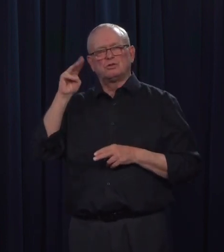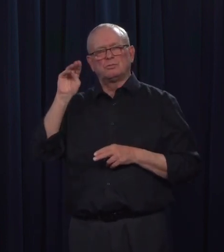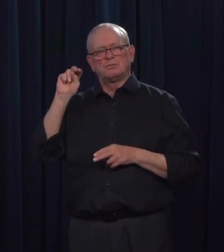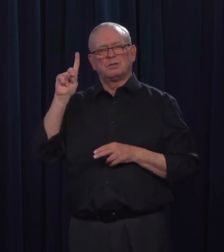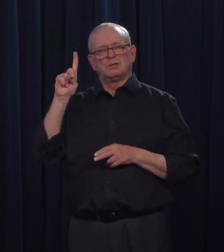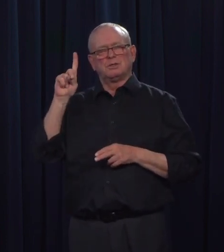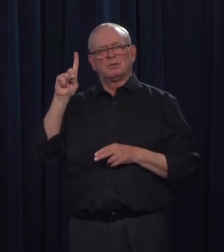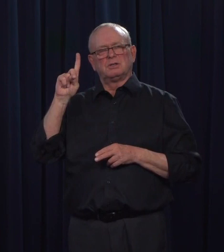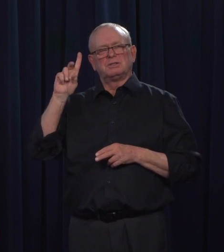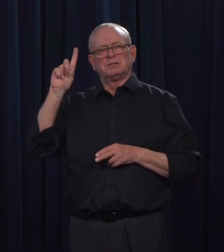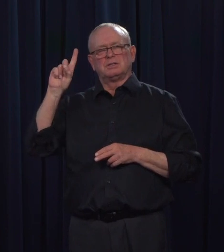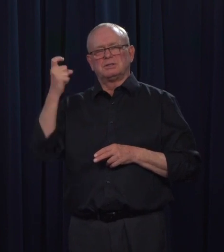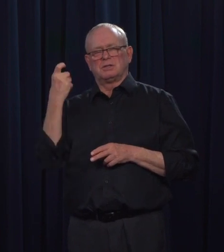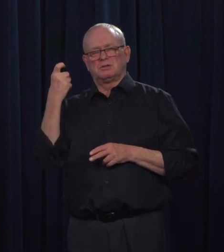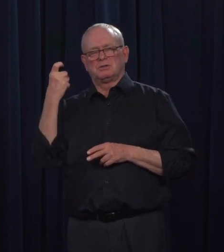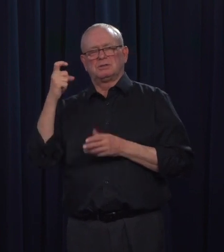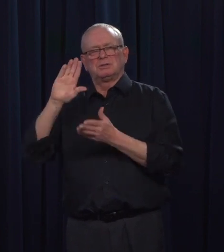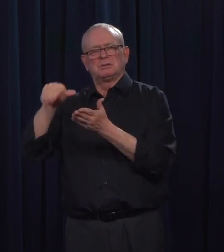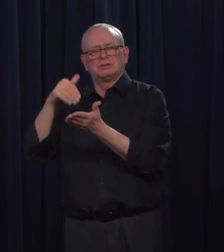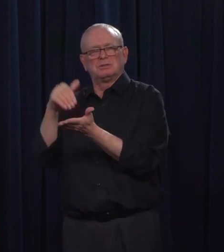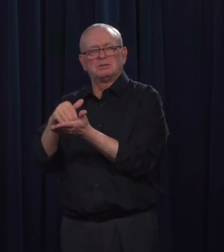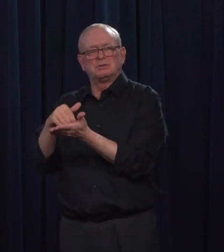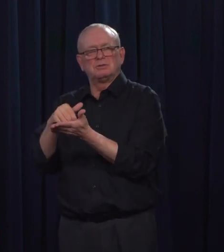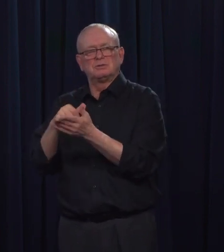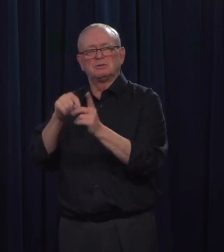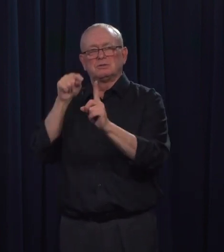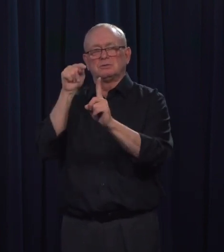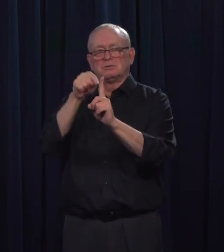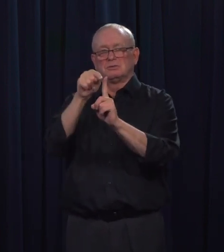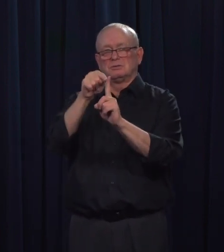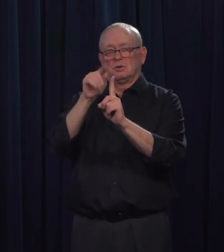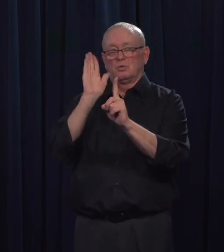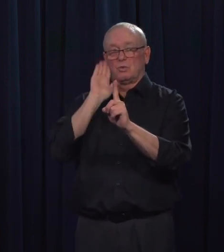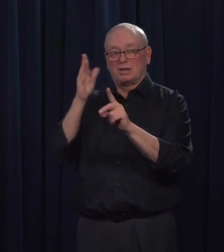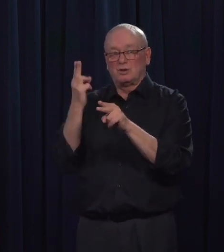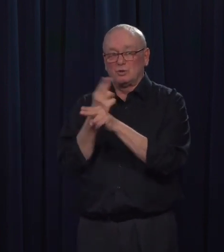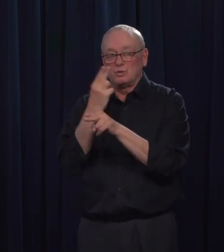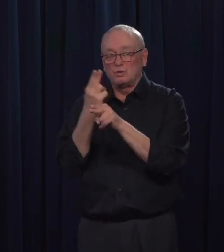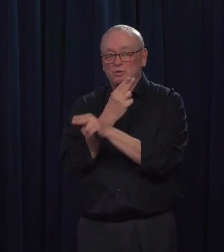that's normally in use, and what makes it a good location, and then what sort of